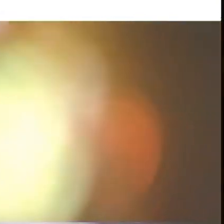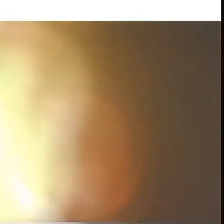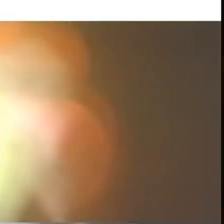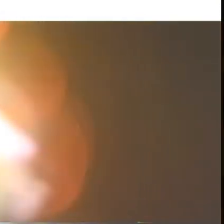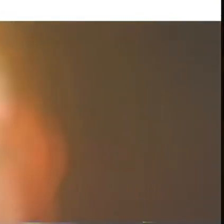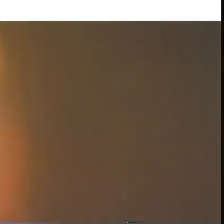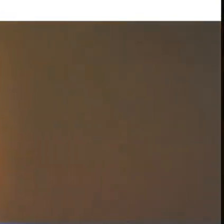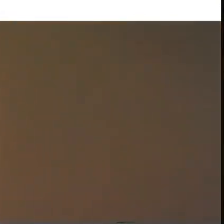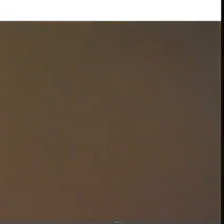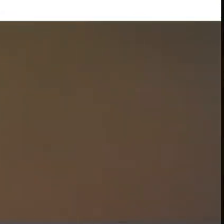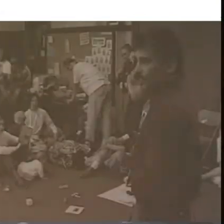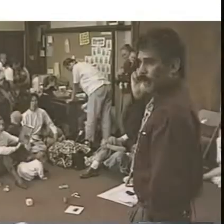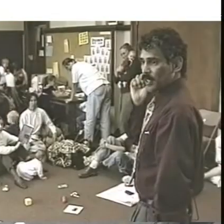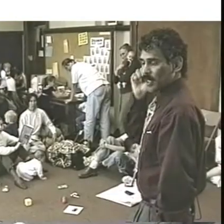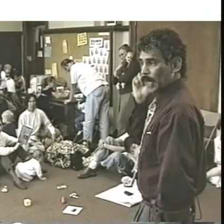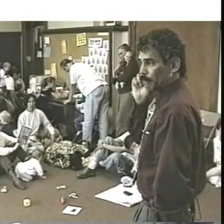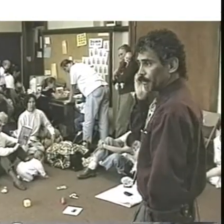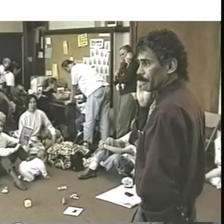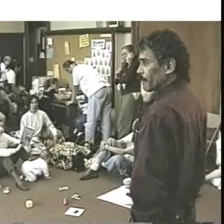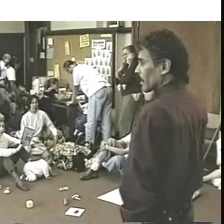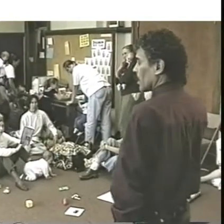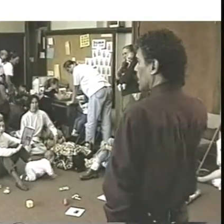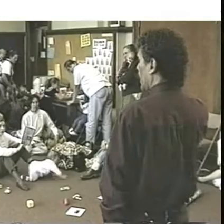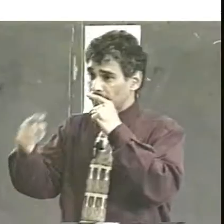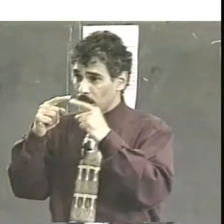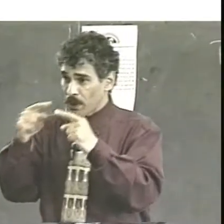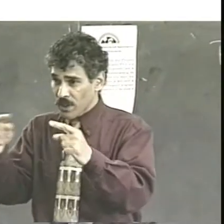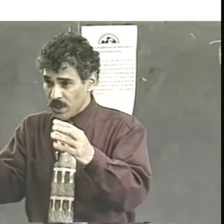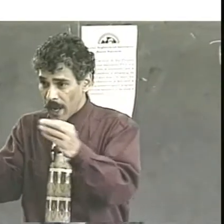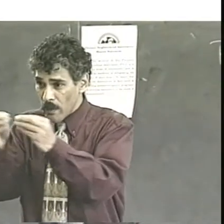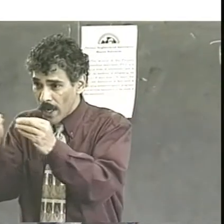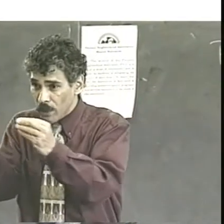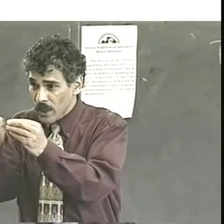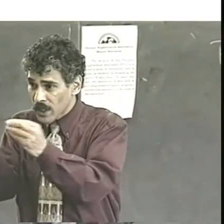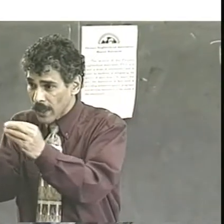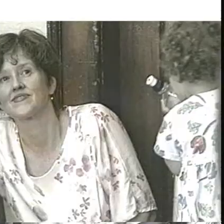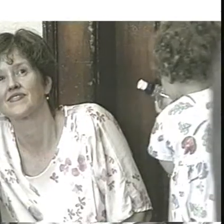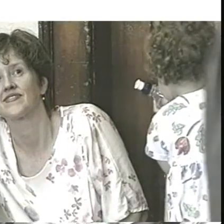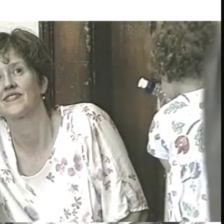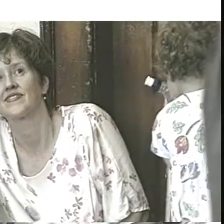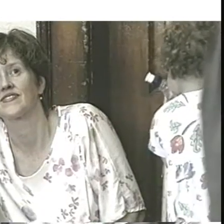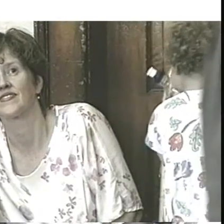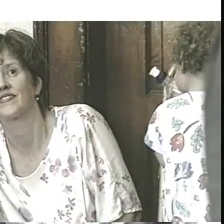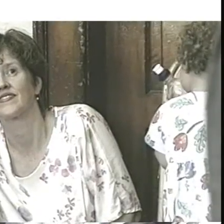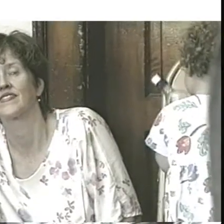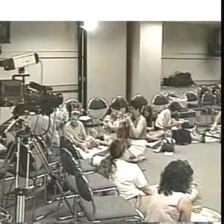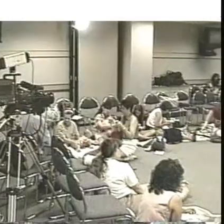easy. The programme was developed by a gentleman called Joseph Garcia, an American, and he was a child development